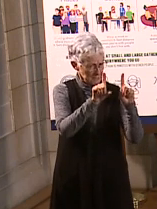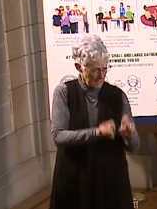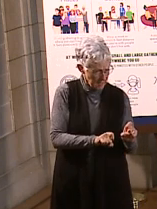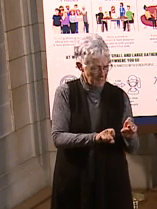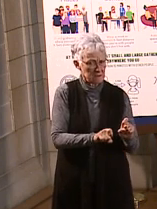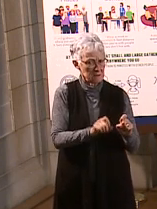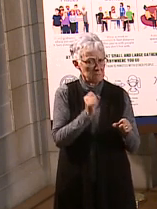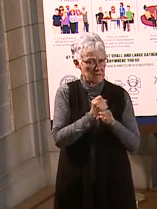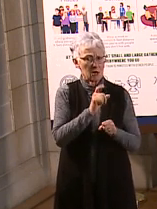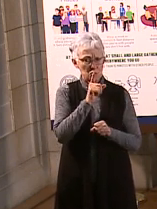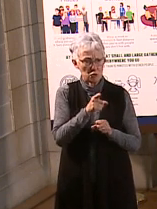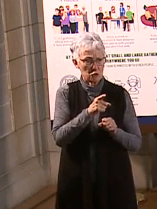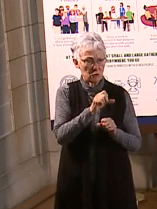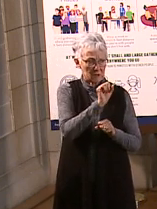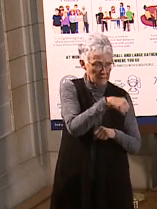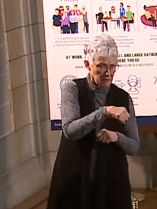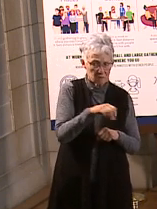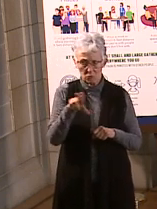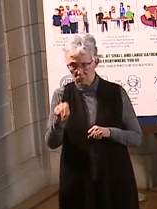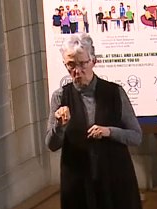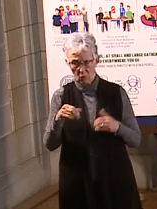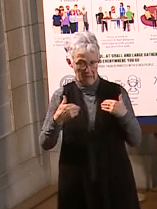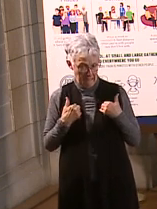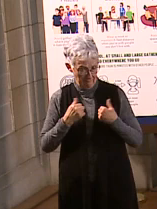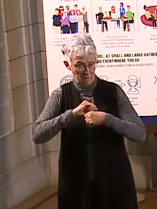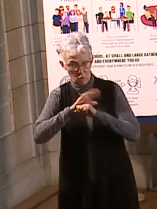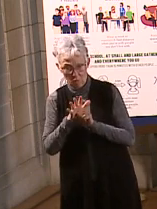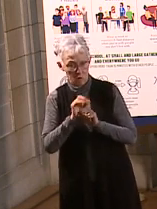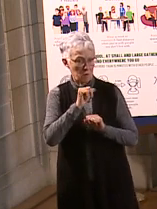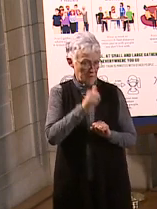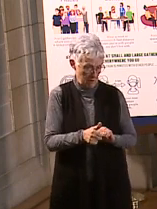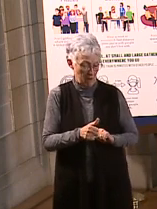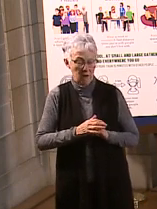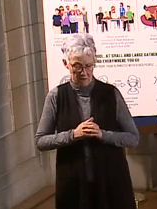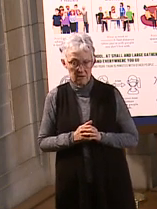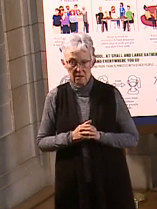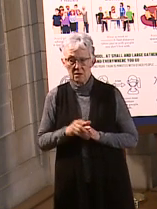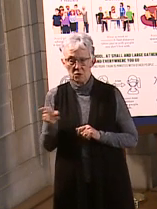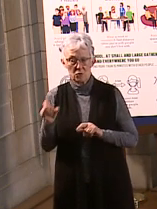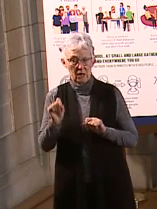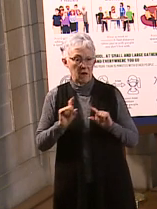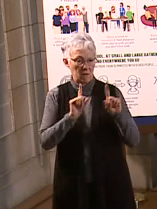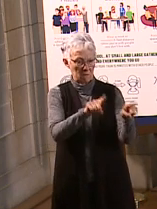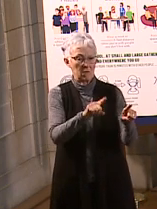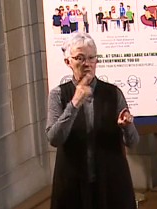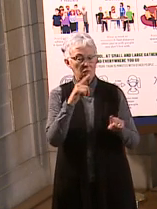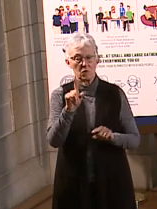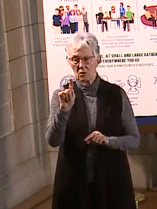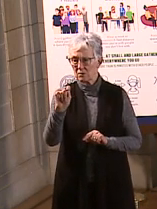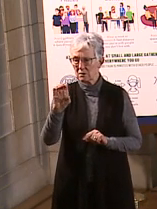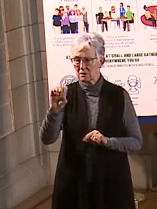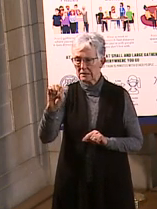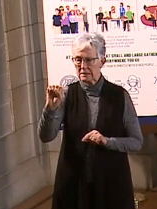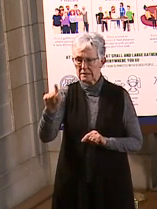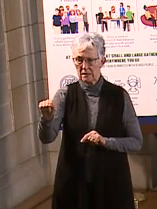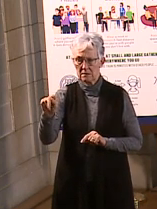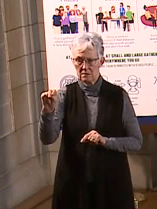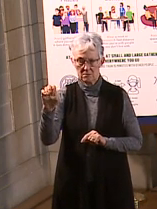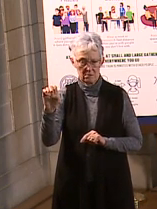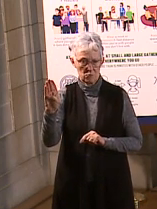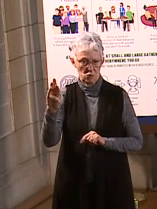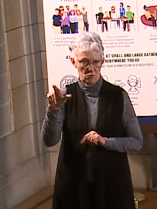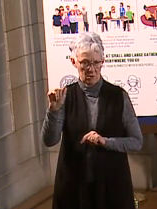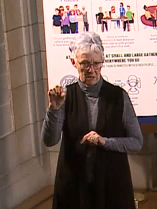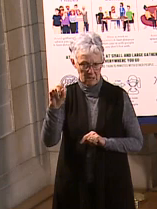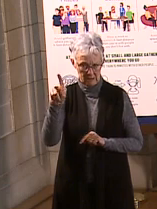get sick, but this is not the time to be able to do that. So please do that. And of course, you can take advantage of Test Nebraska to be able to get tested. I actually got tested